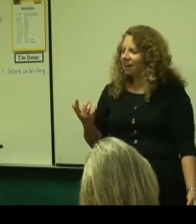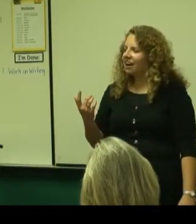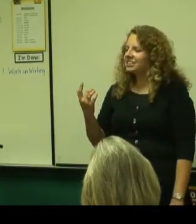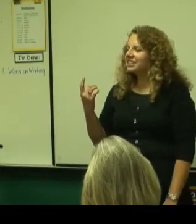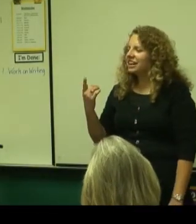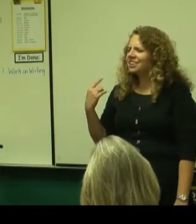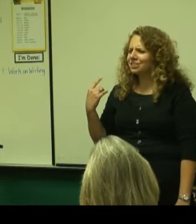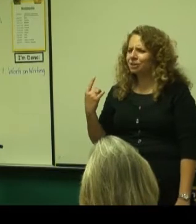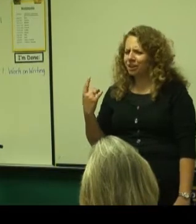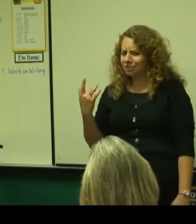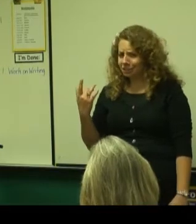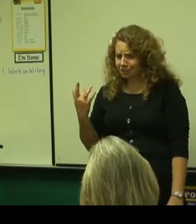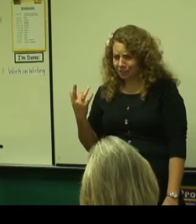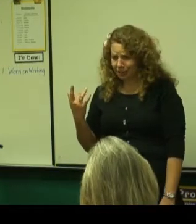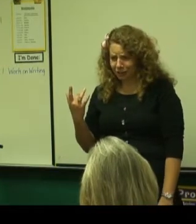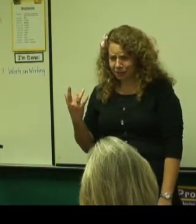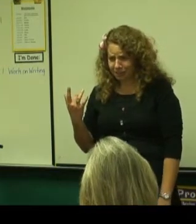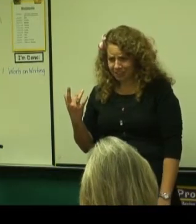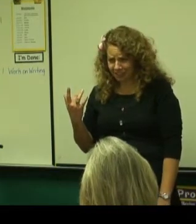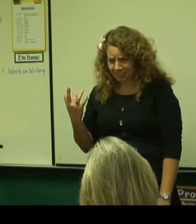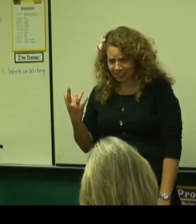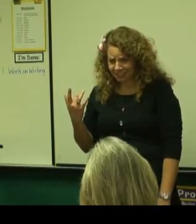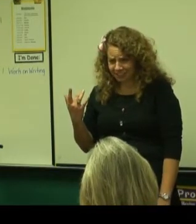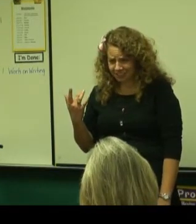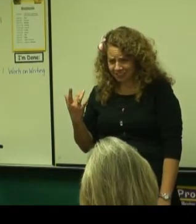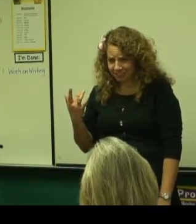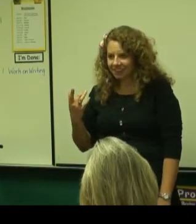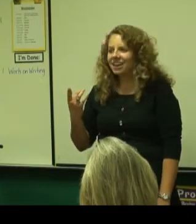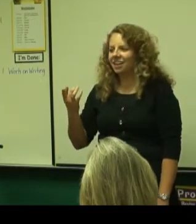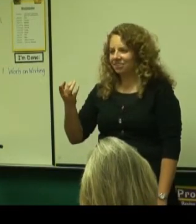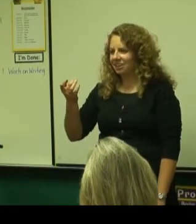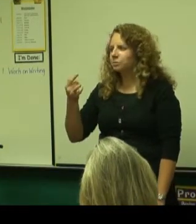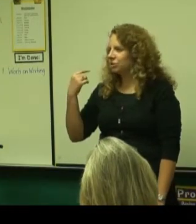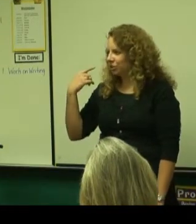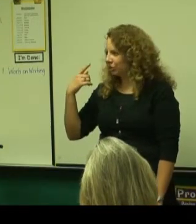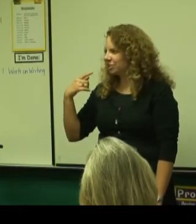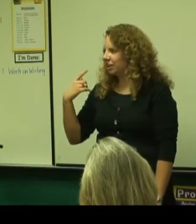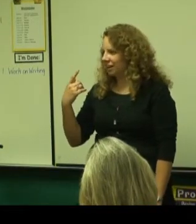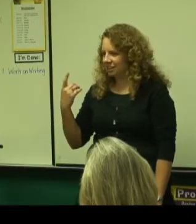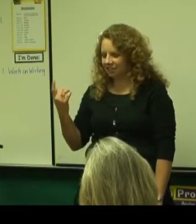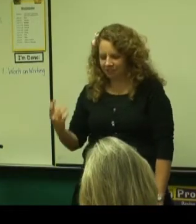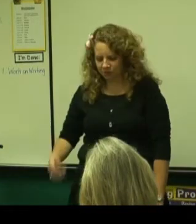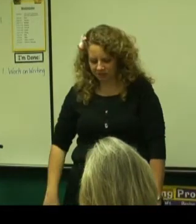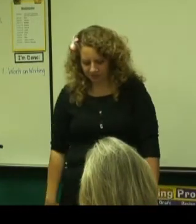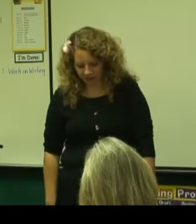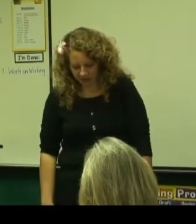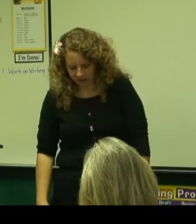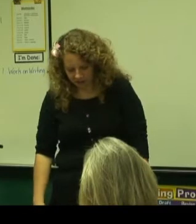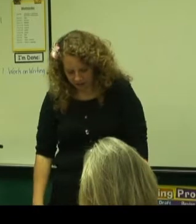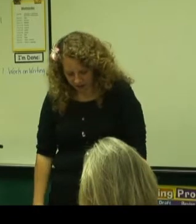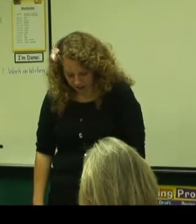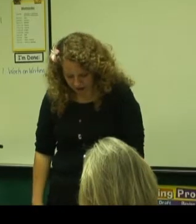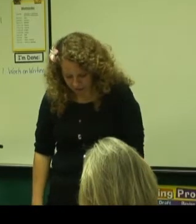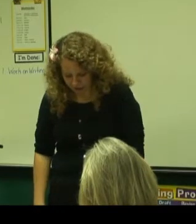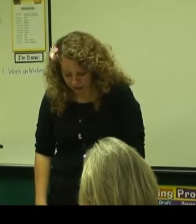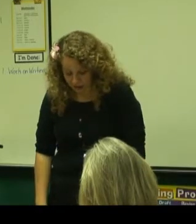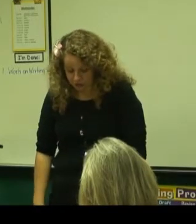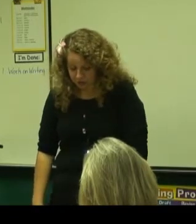Just, it's kind of like the incredulous, like, are you What? serious? What? Yeah, that's more the look that I think it's What? going for. Okay,